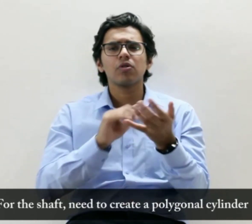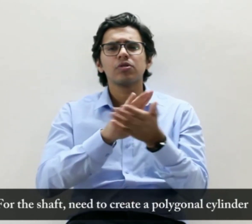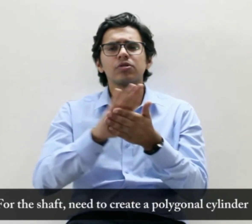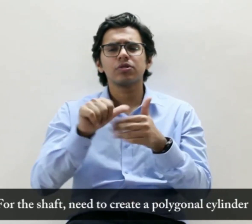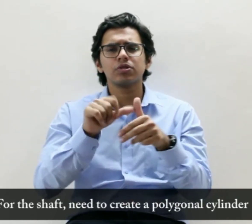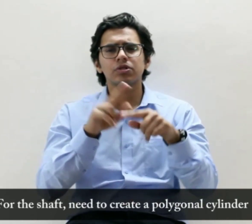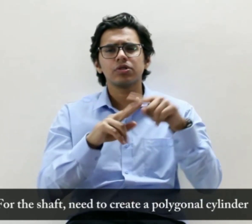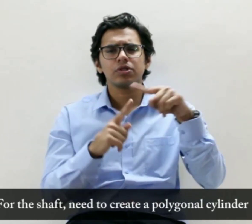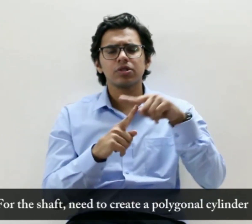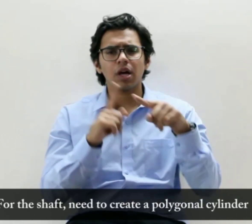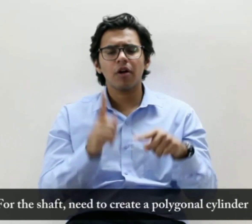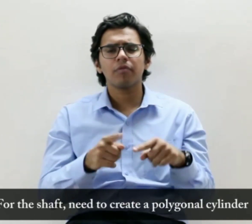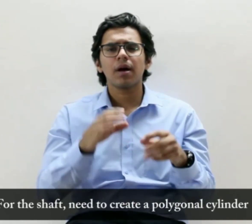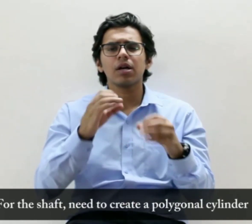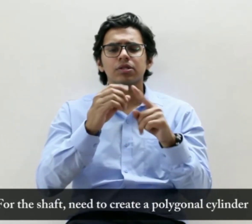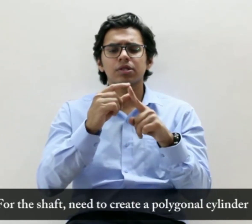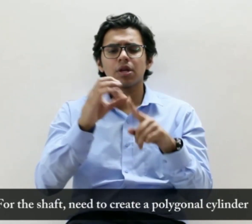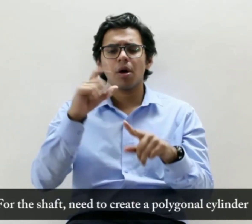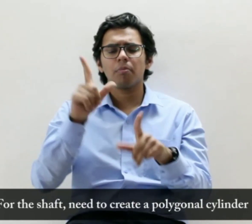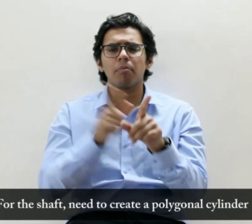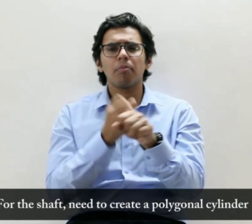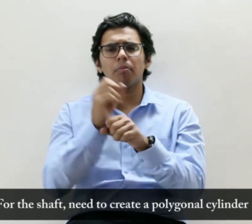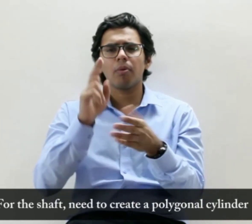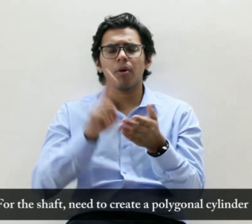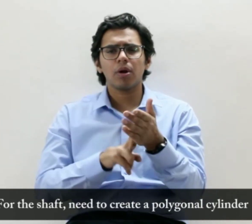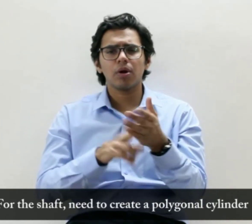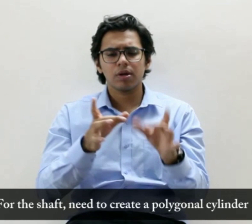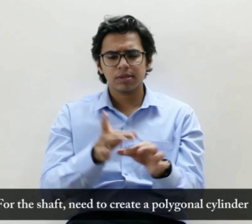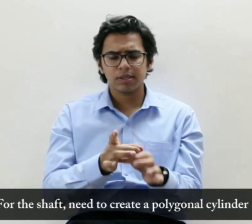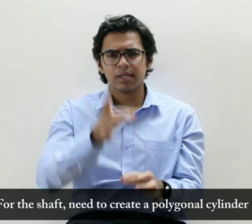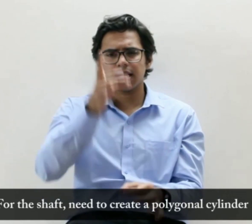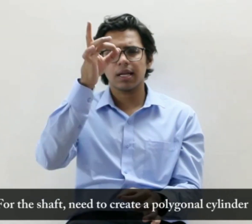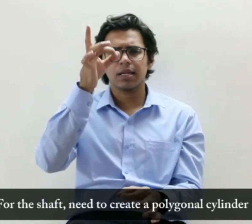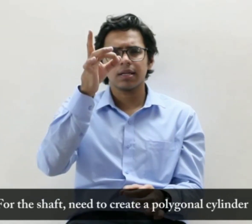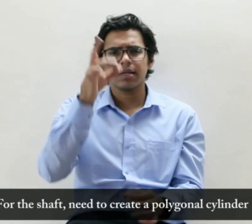For the shaft, need to create a polygonal cylinder.